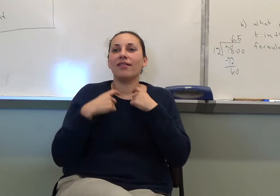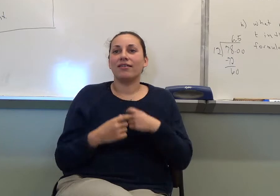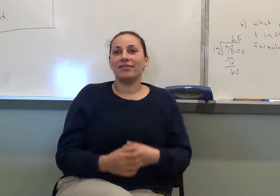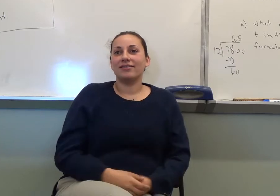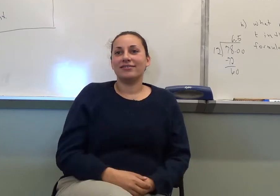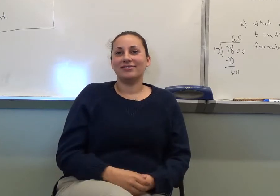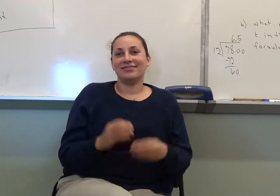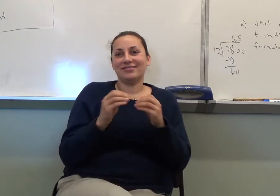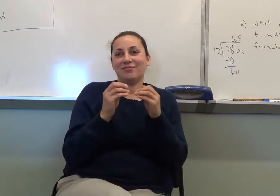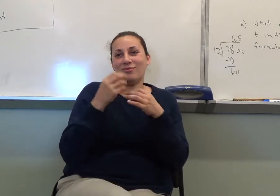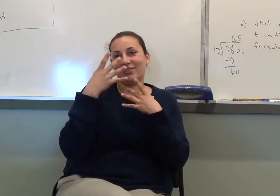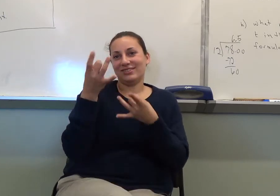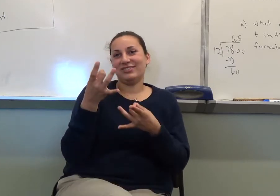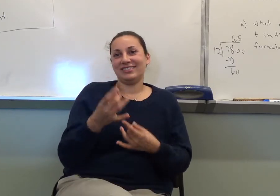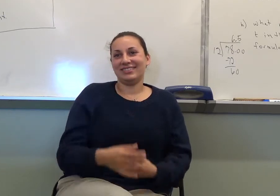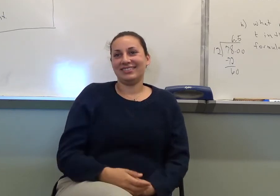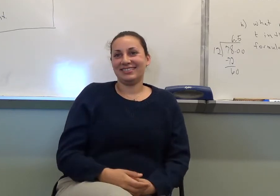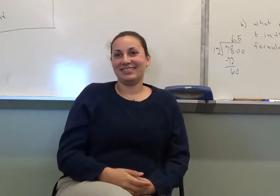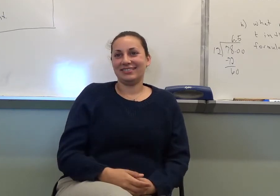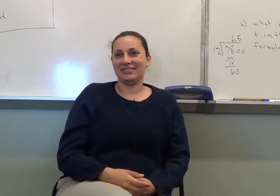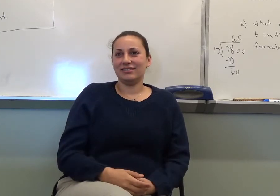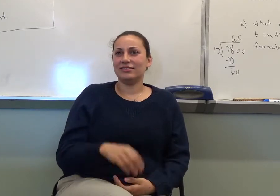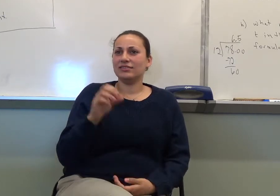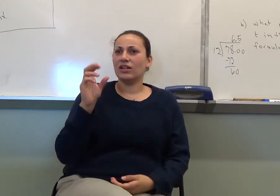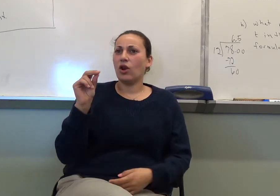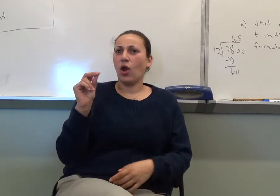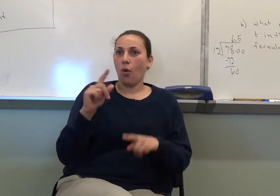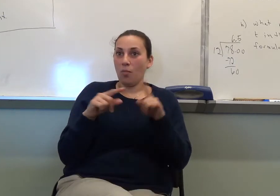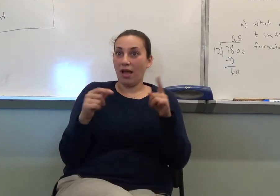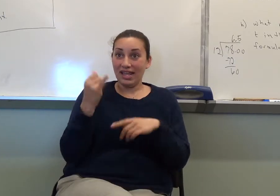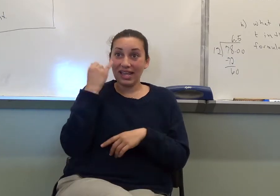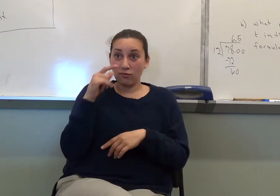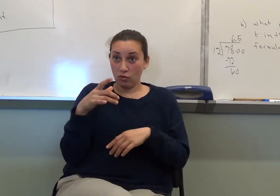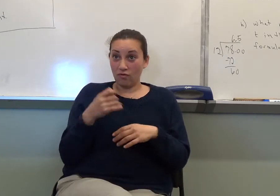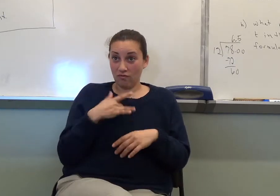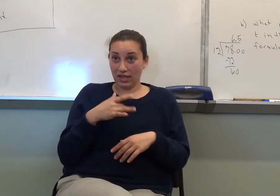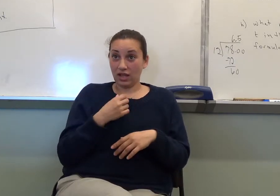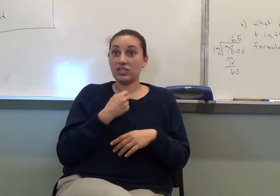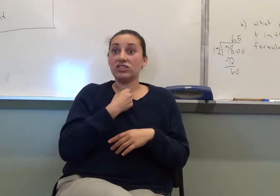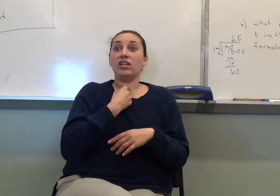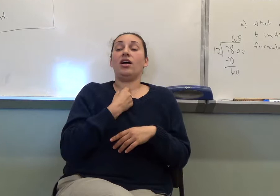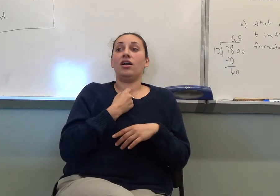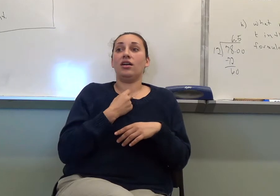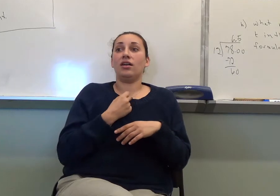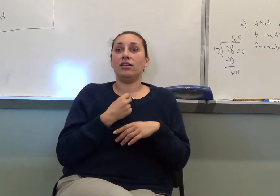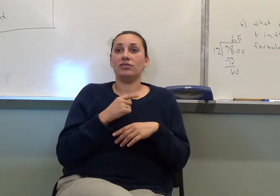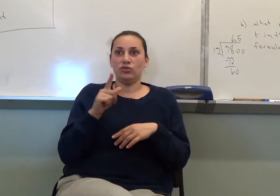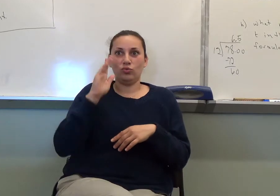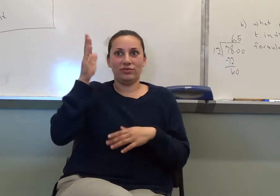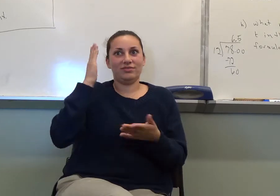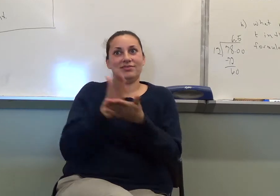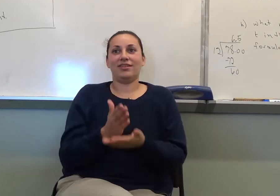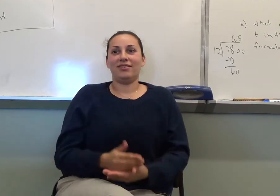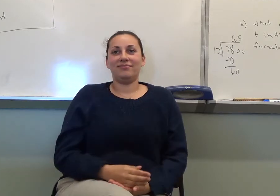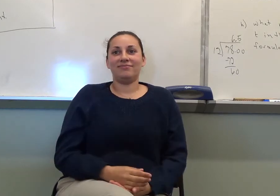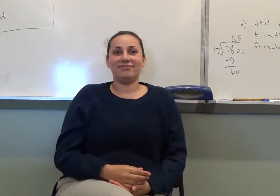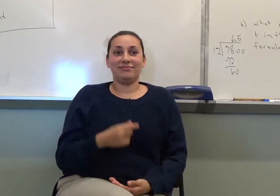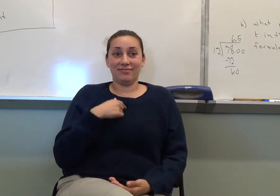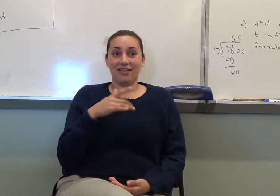by adding on the amount of interest at the end of that compounding period. So it gets bigger and